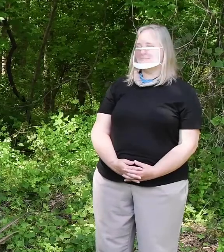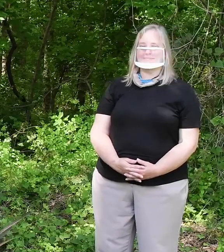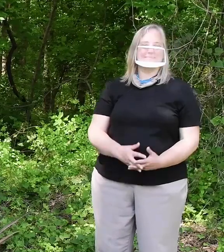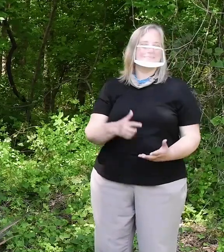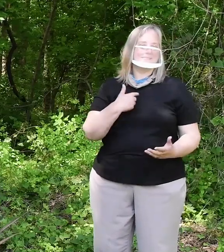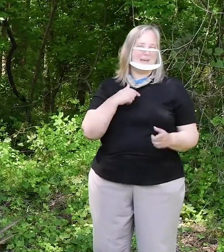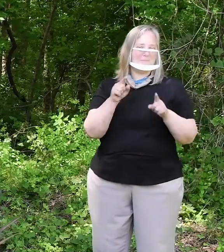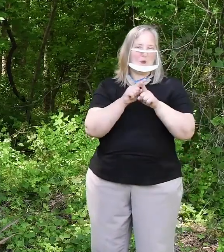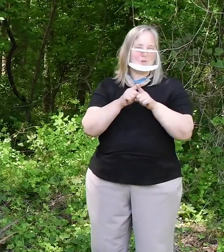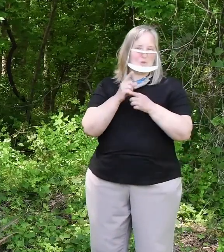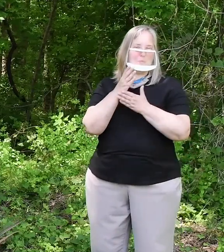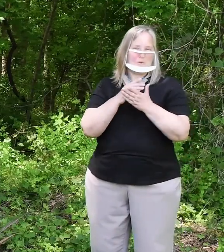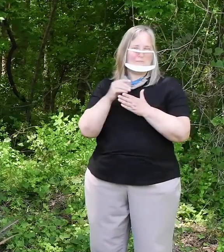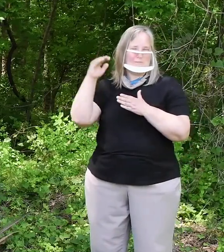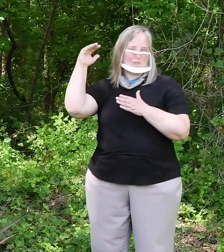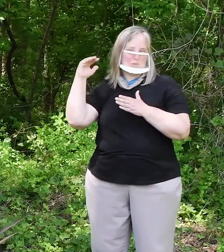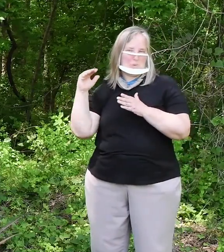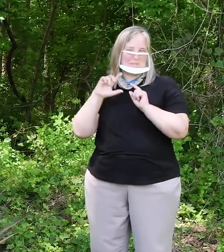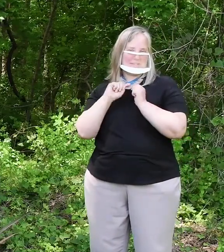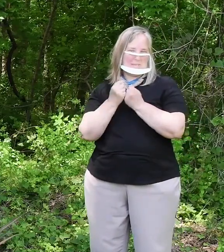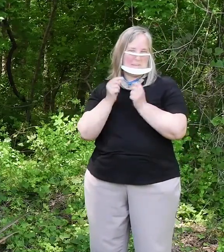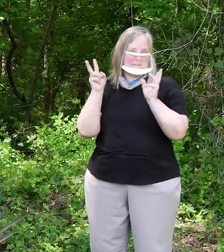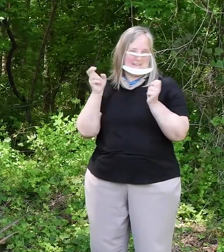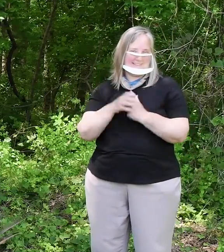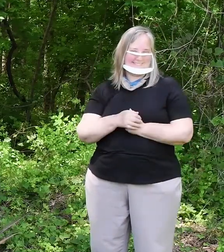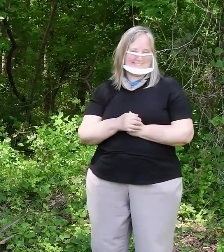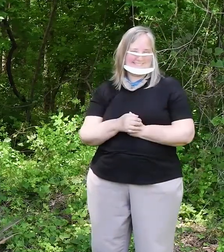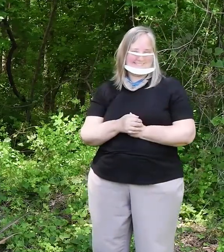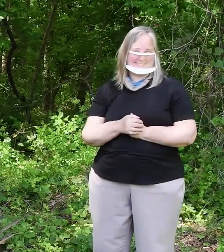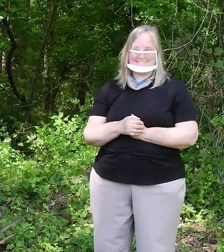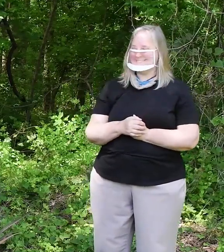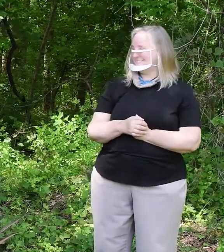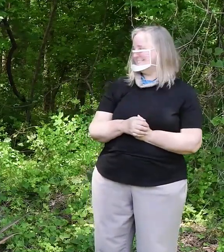I'm also part of the short team.